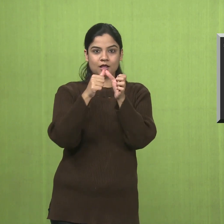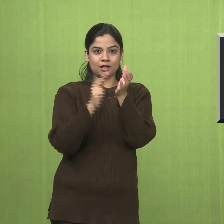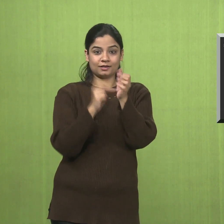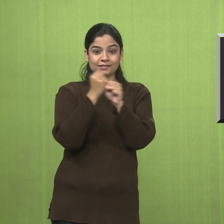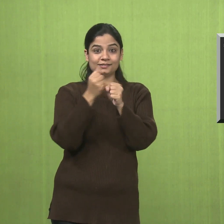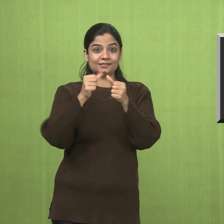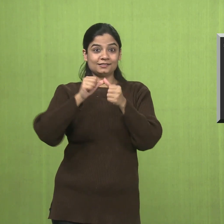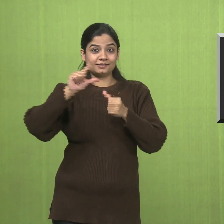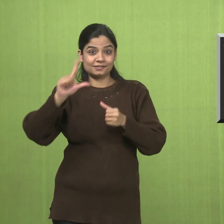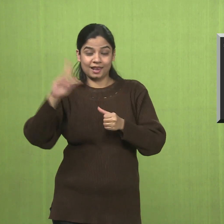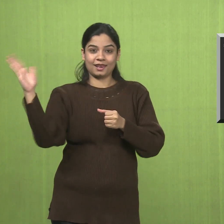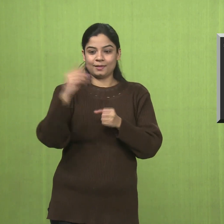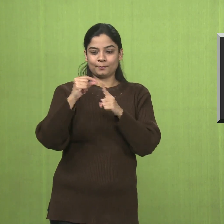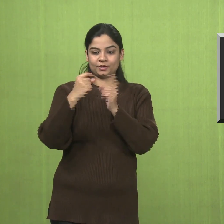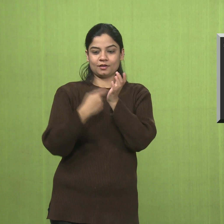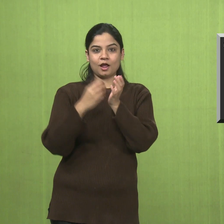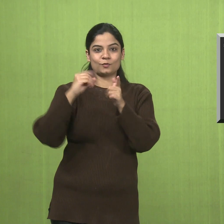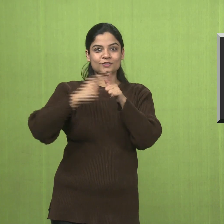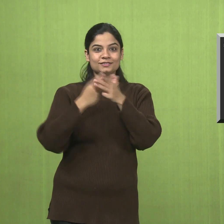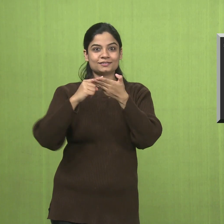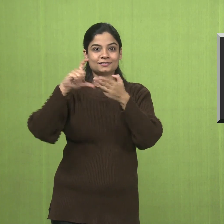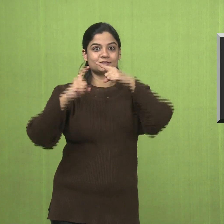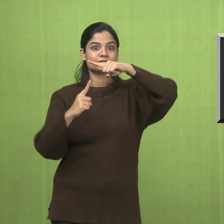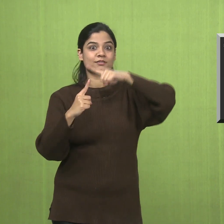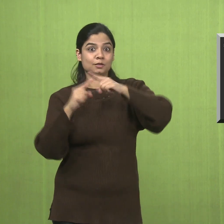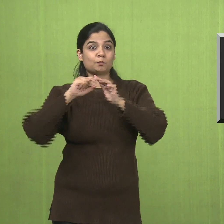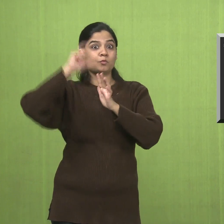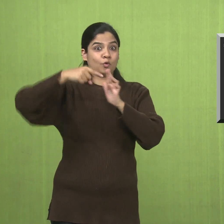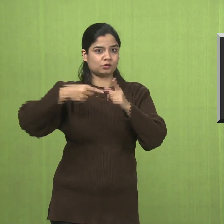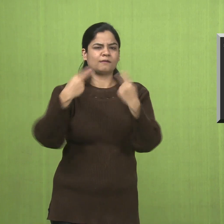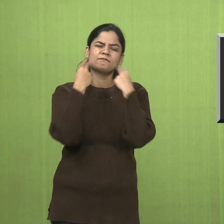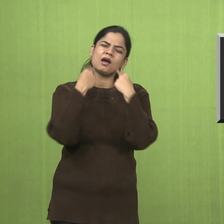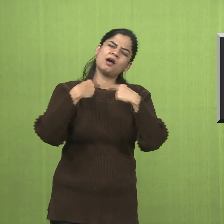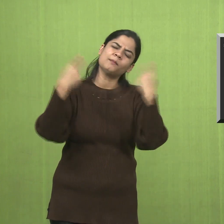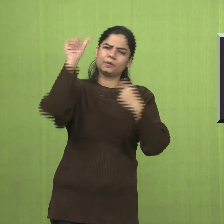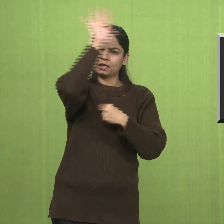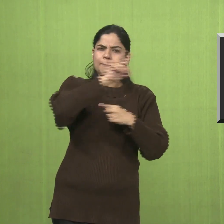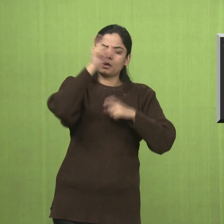Nagal project. It is a very famous hydroelectric project which provides